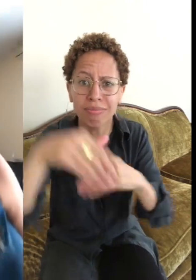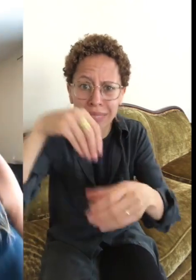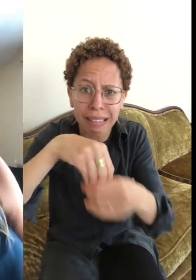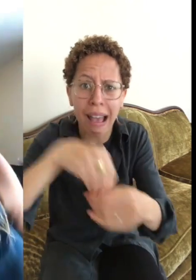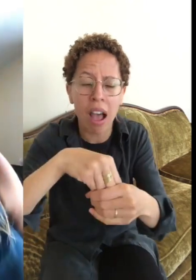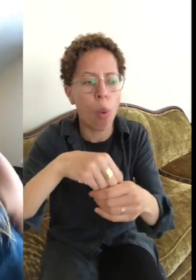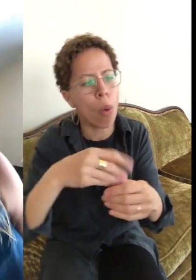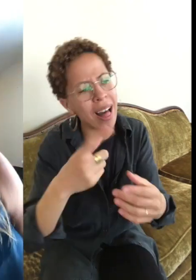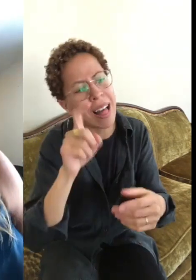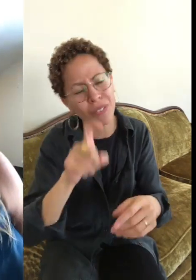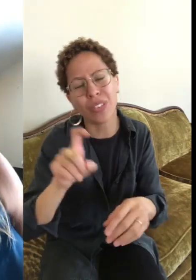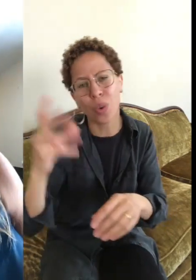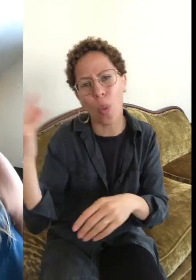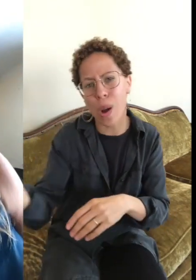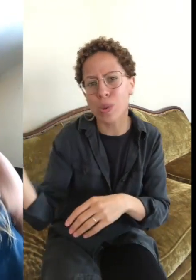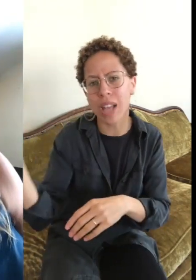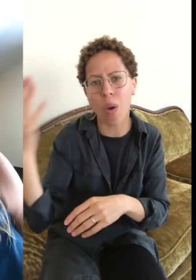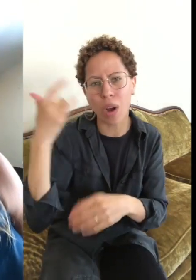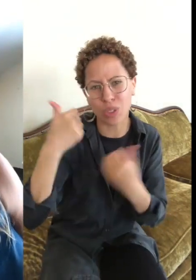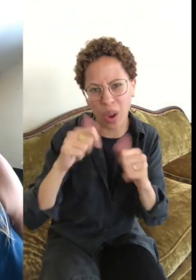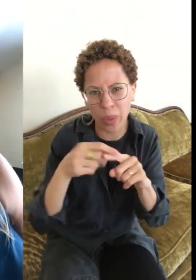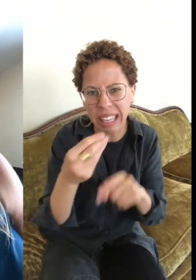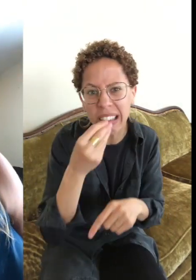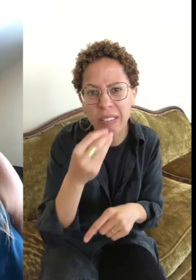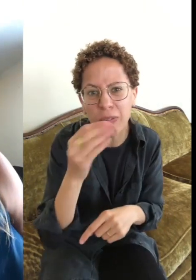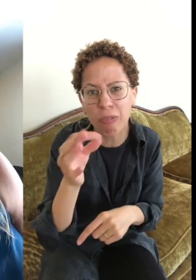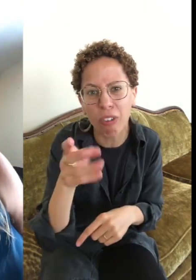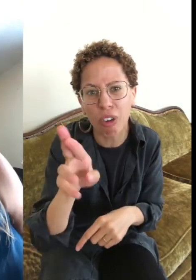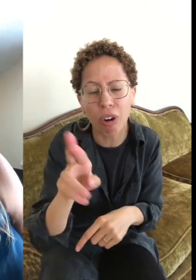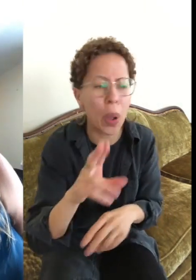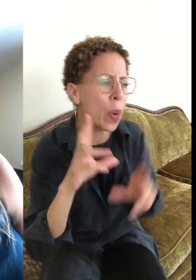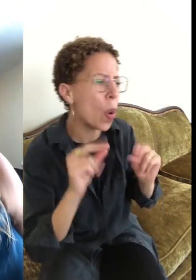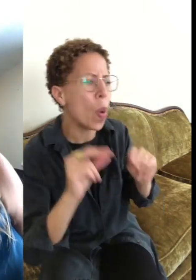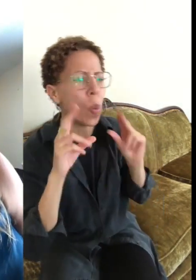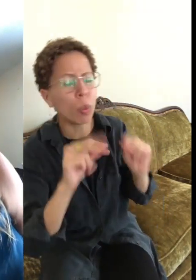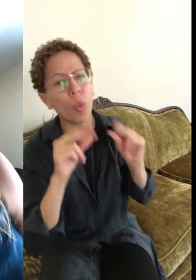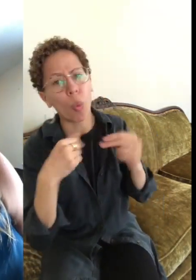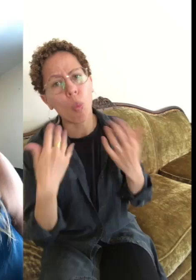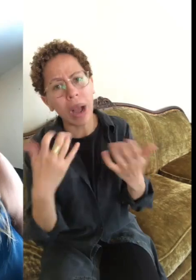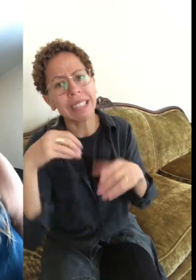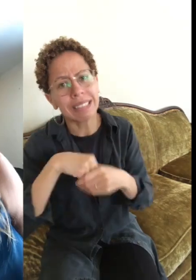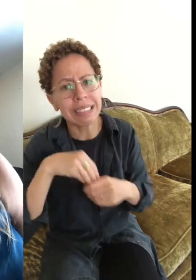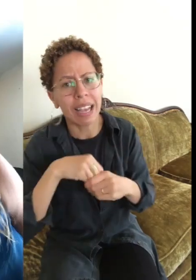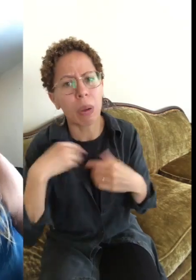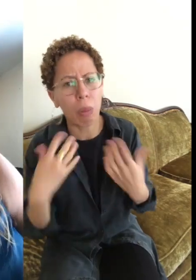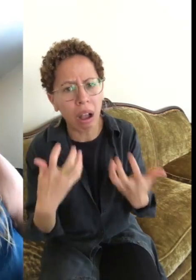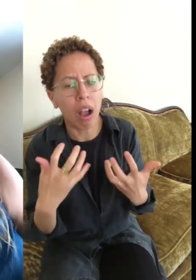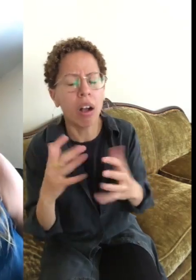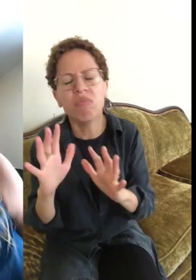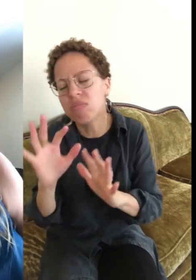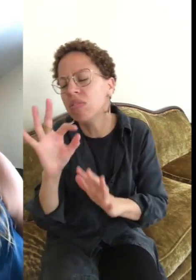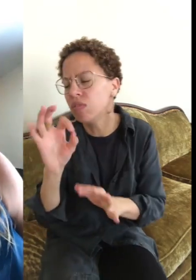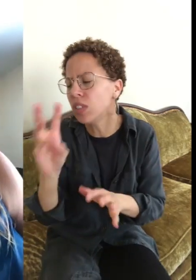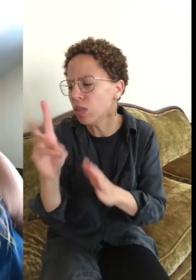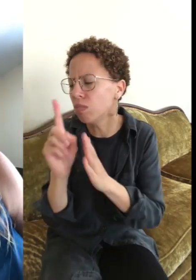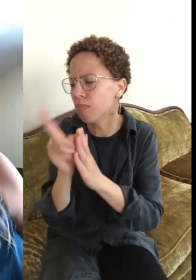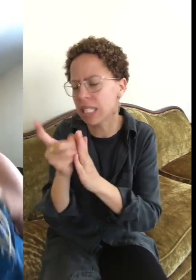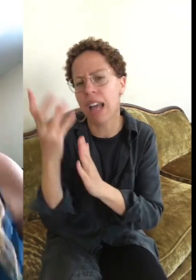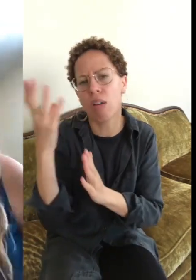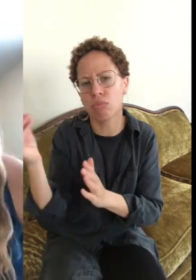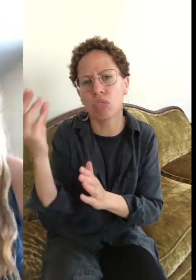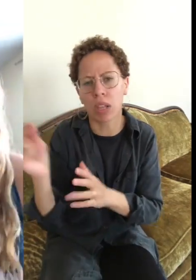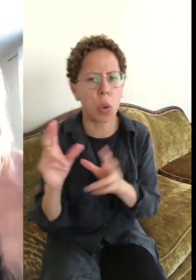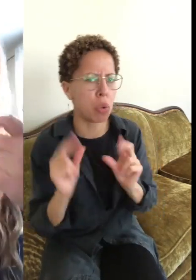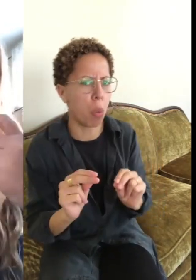needs to go outside because he's trying to eat all the furs. No, I want to keep him inside now. Well, just for a few minutes, he can go outside.